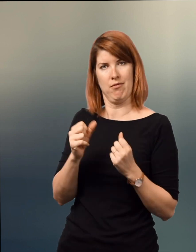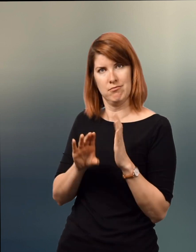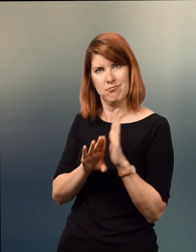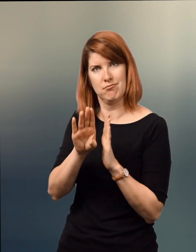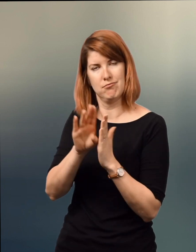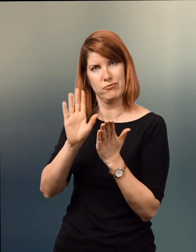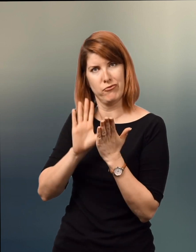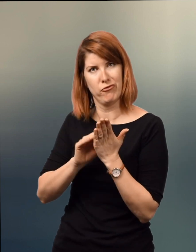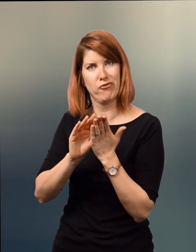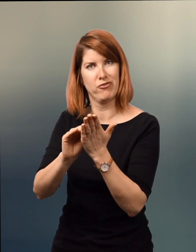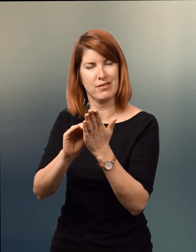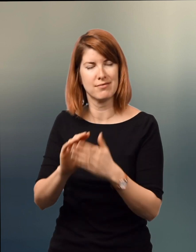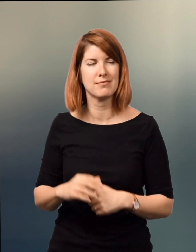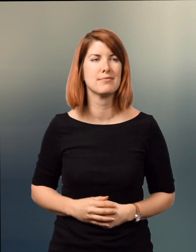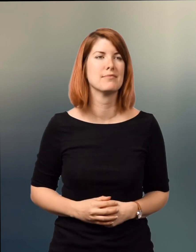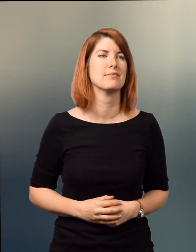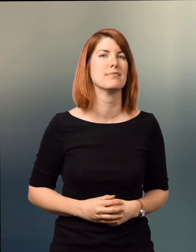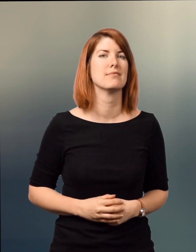development and learning.